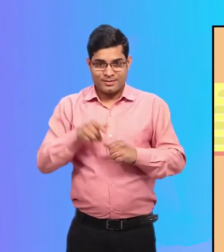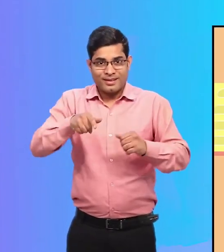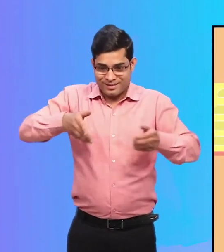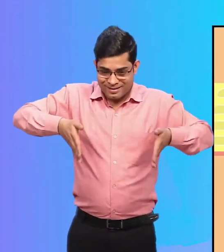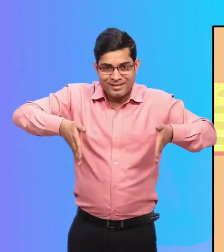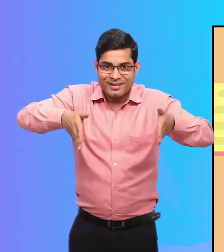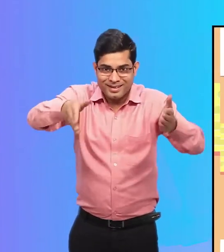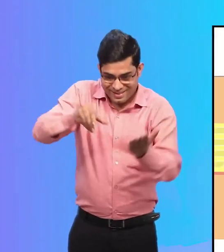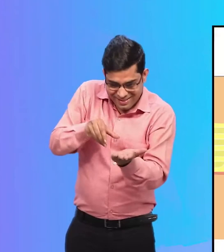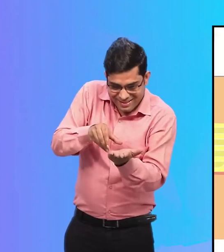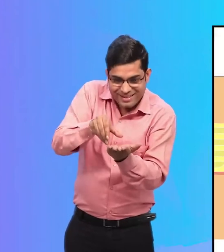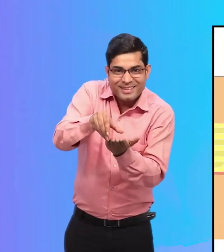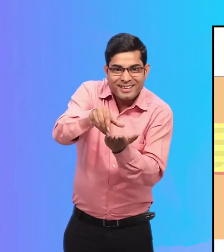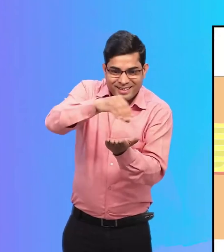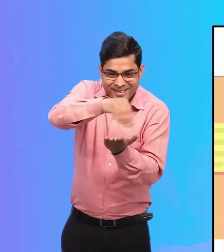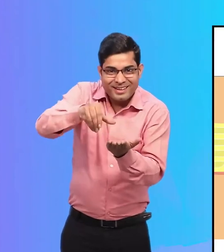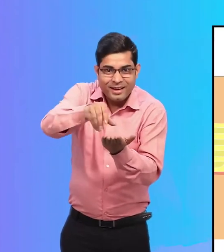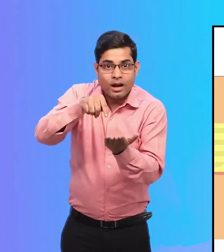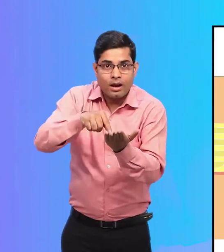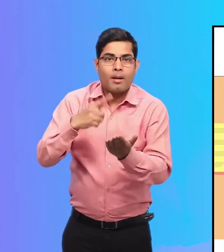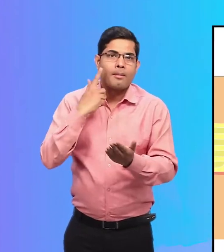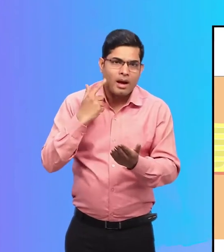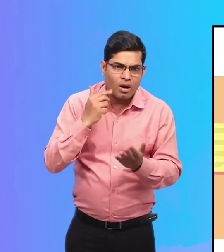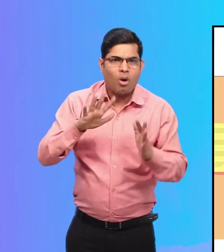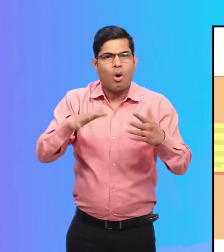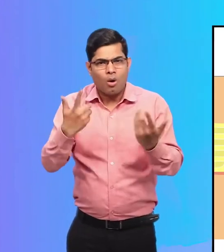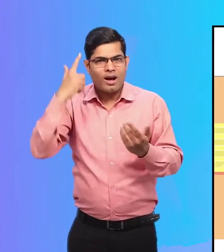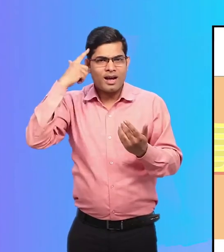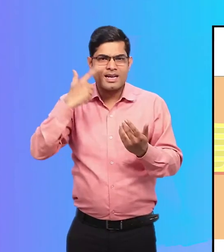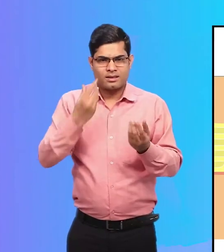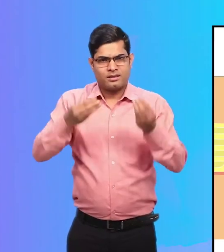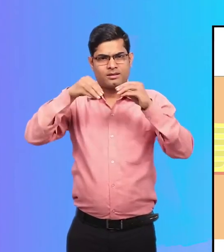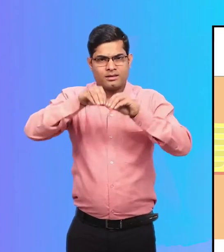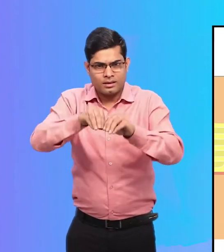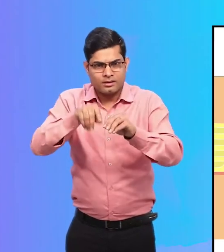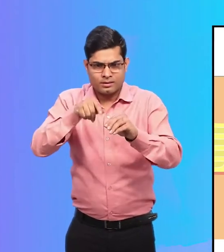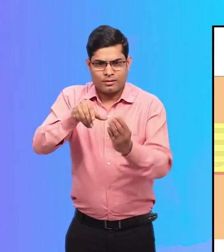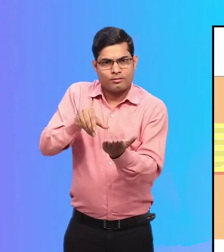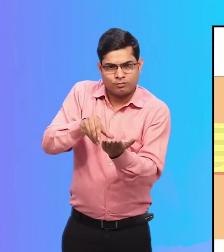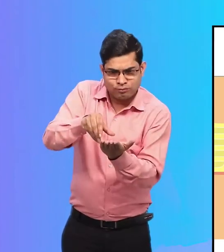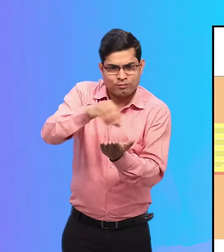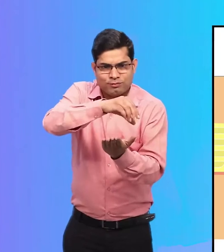Rohan explains. Have you seen yellow or grey bumpy tiles on roads and corridors?